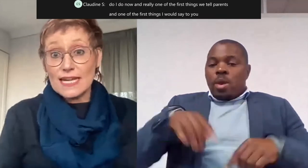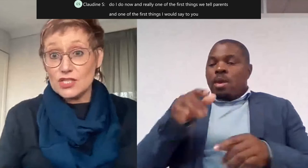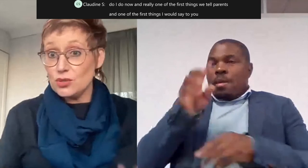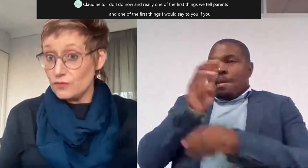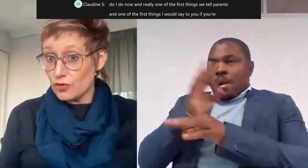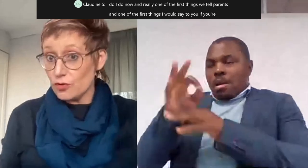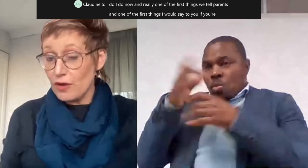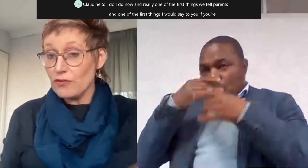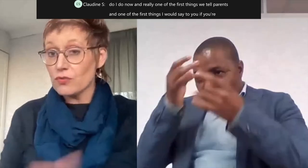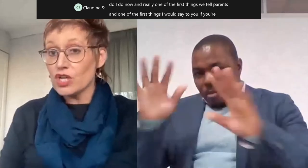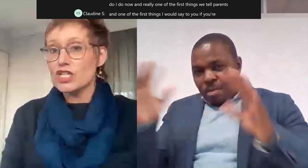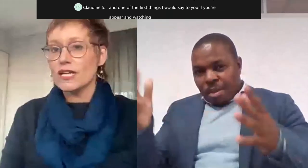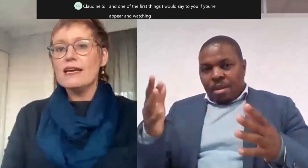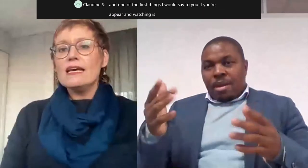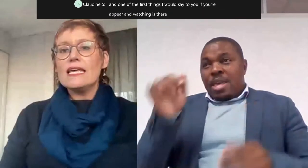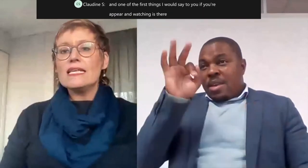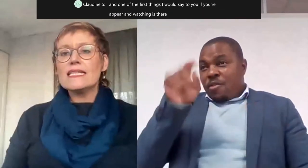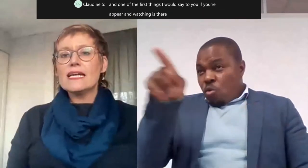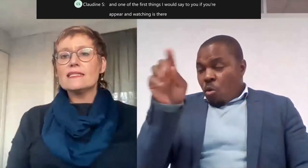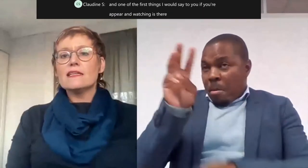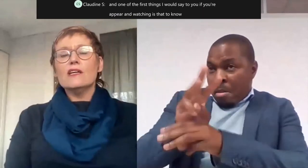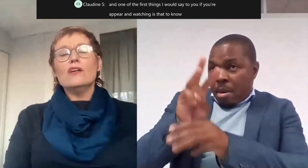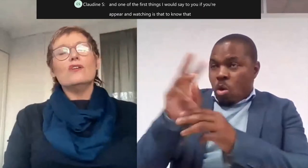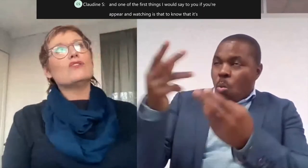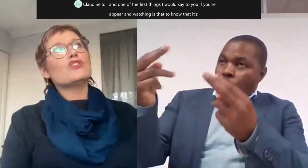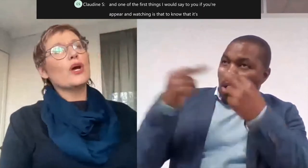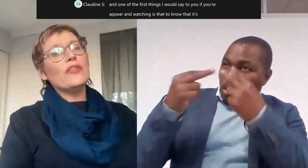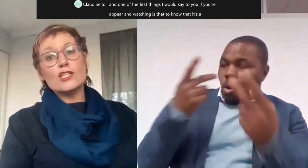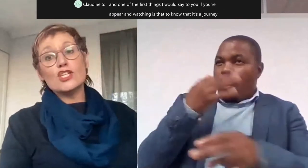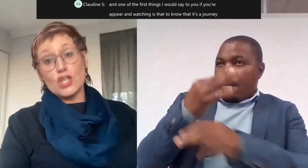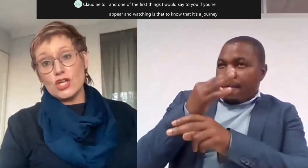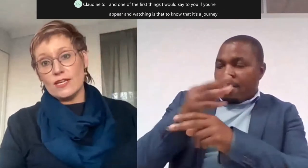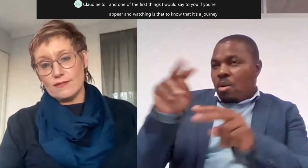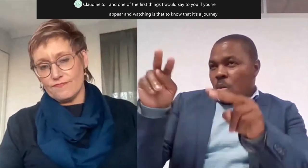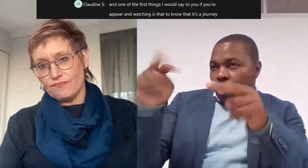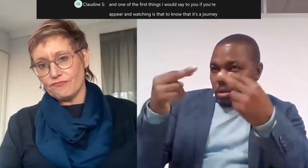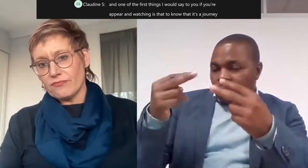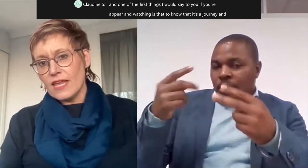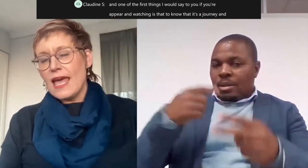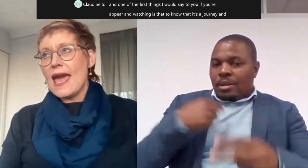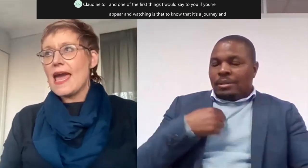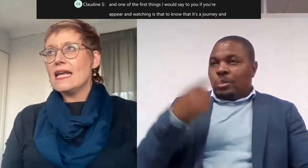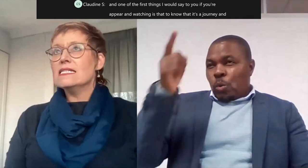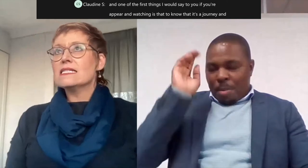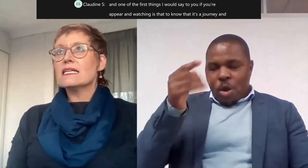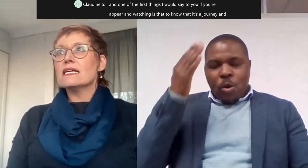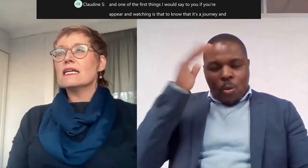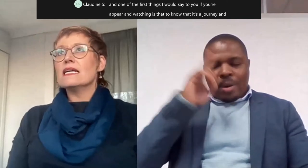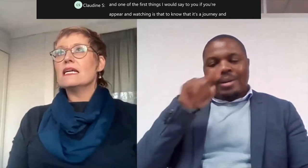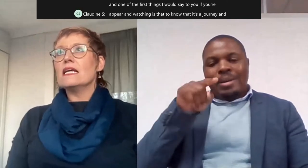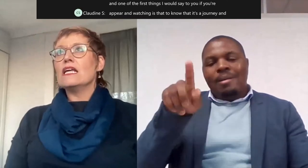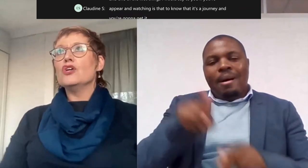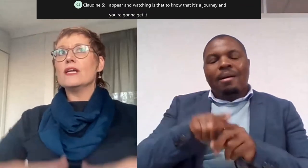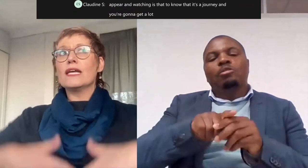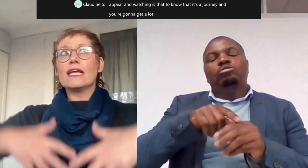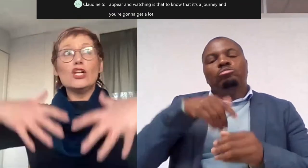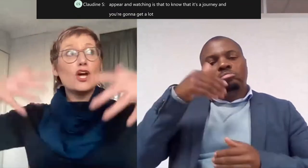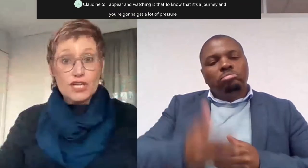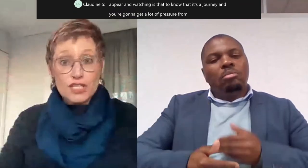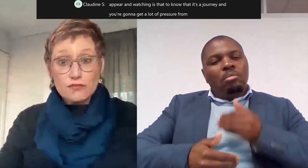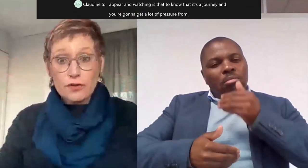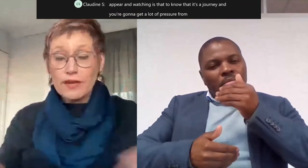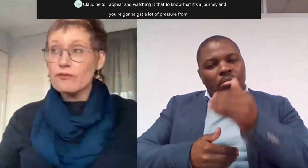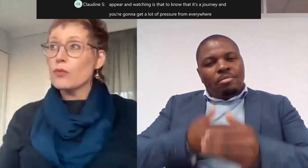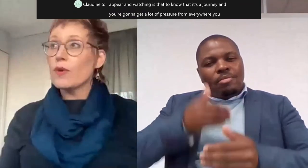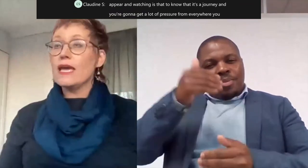first things I would say to you if you're a parent watching, is that to know that it's a journey and you're going to get a